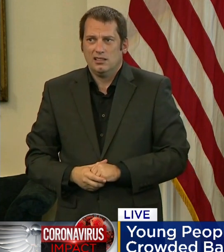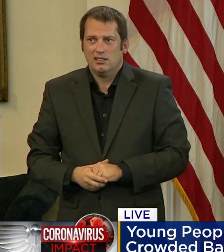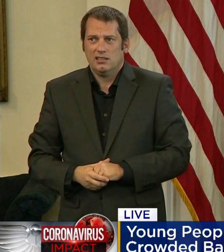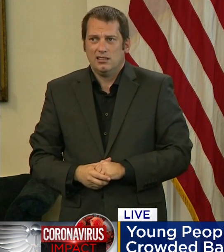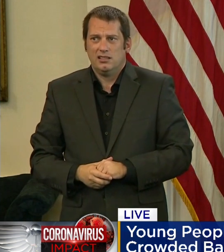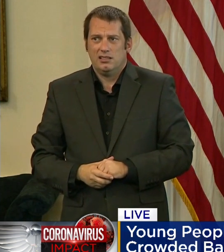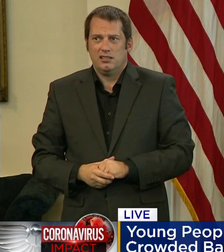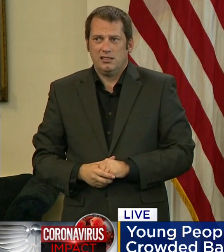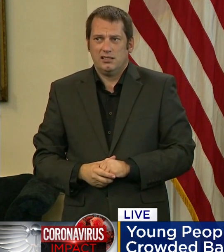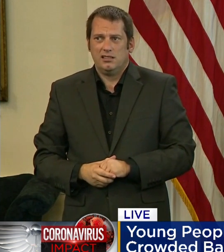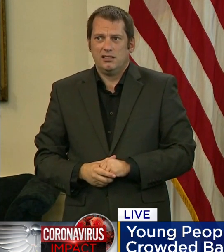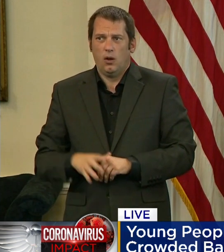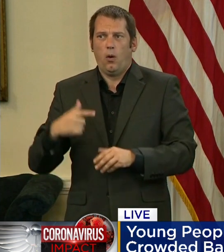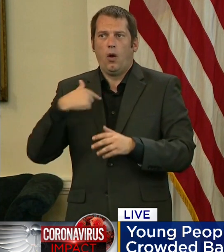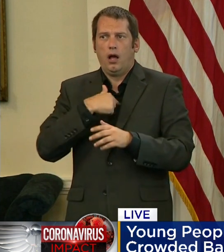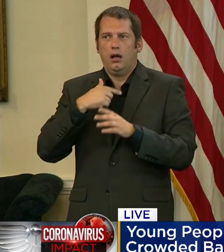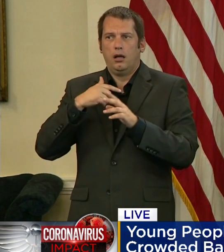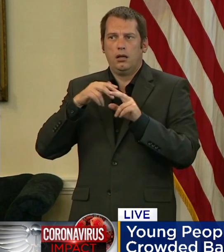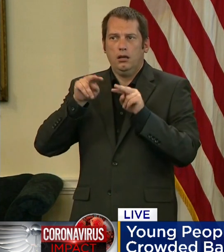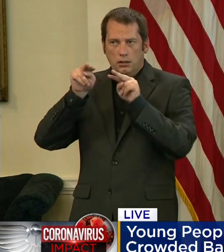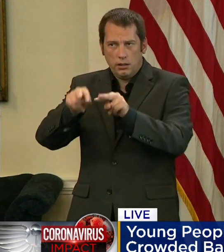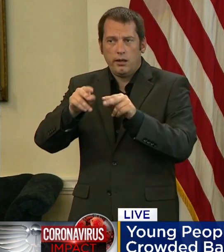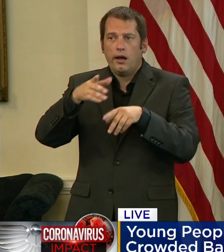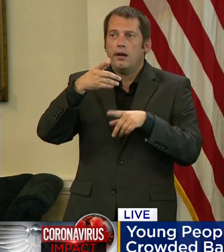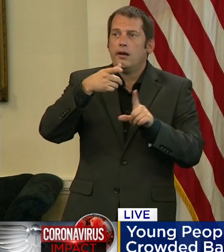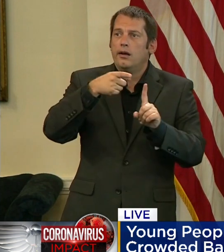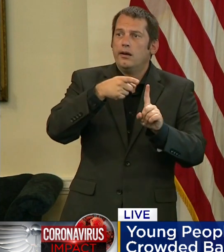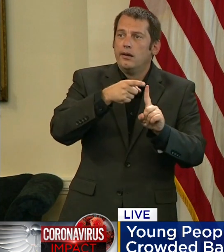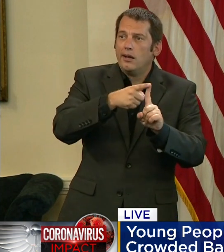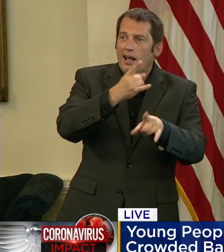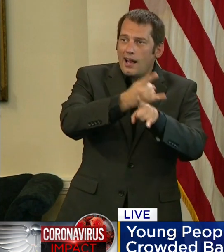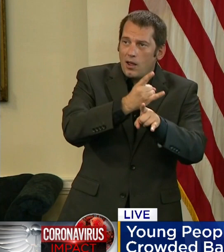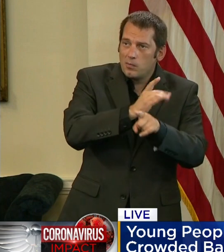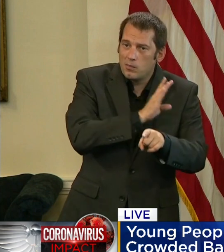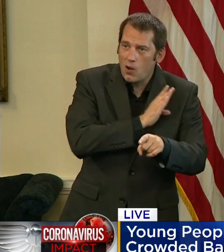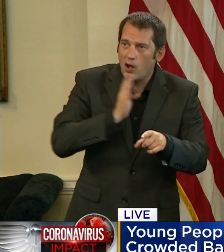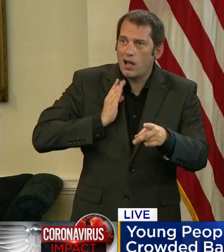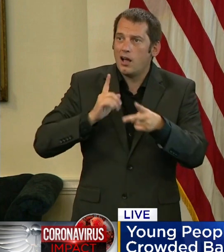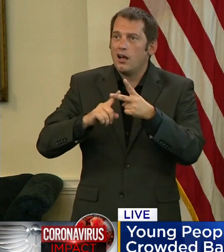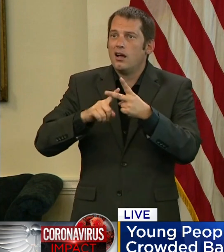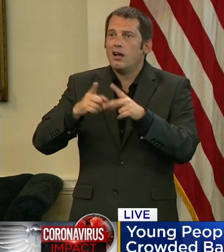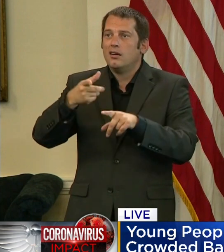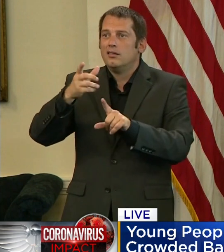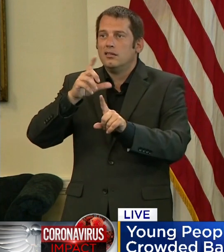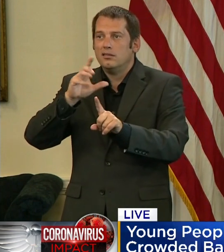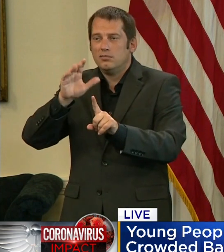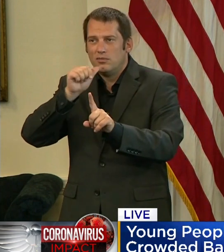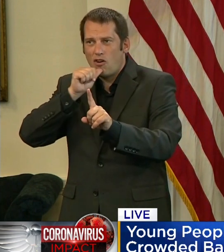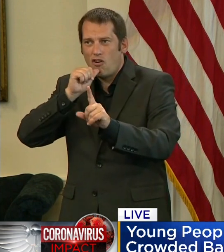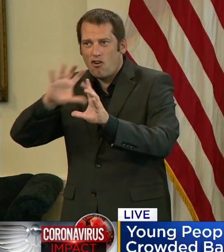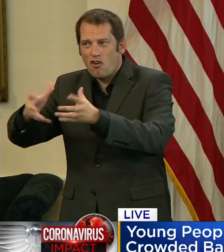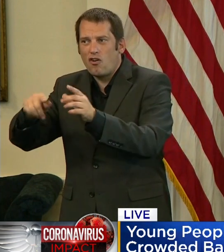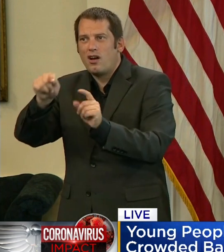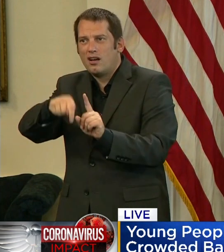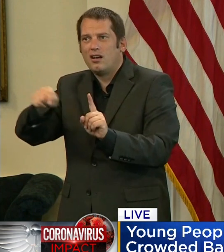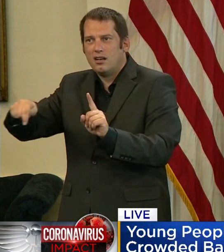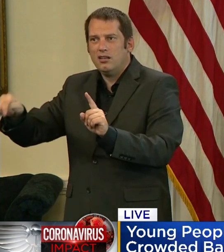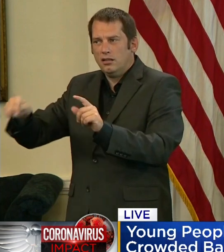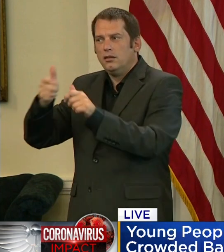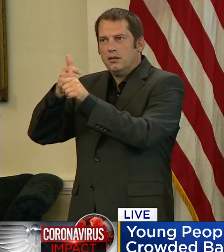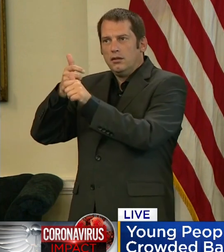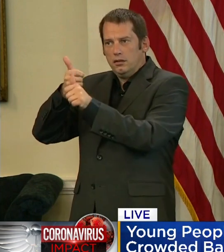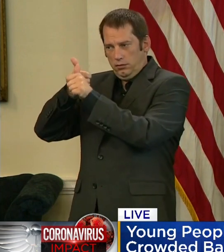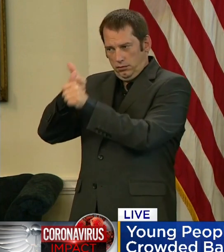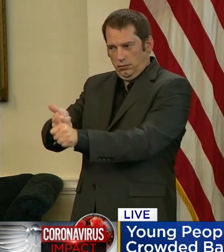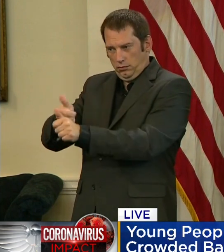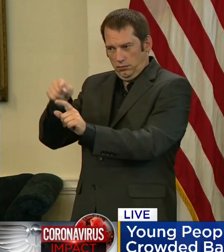to find a coordinated way to enforce this. We don't care how they do it, but they've got to do it. It's not the state police's responsibility. Governor, do